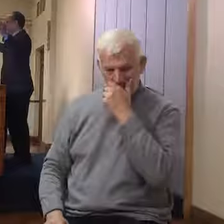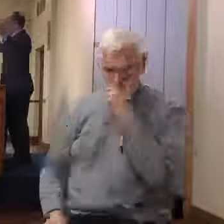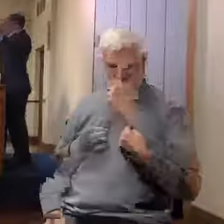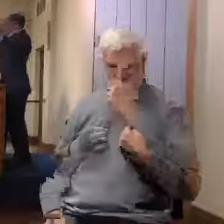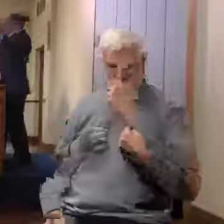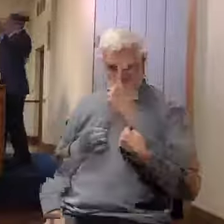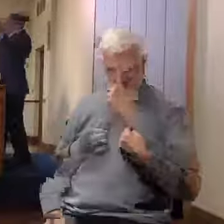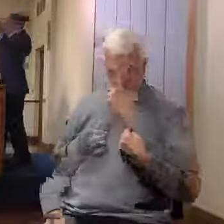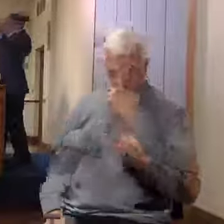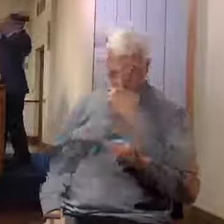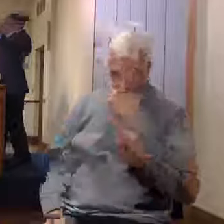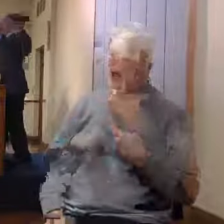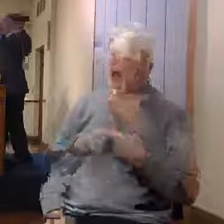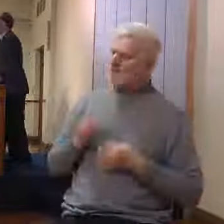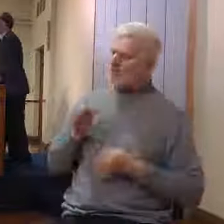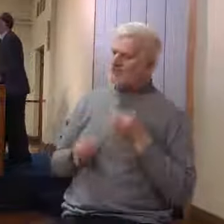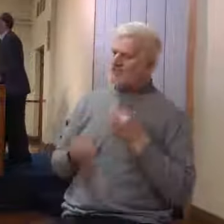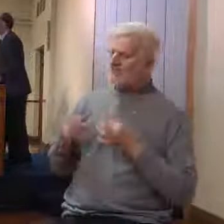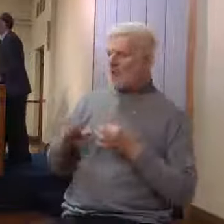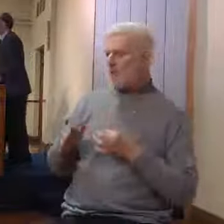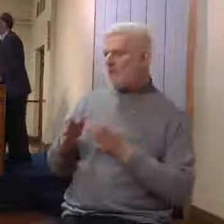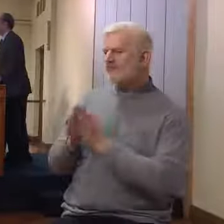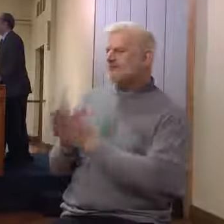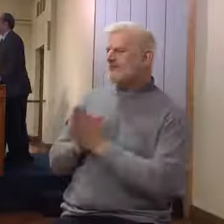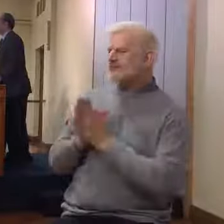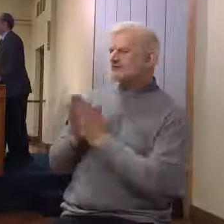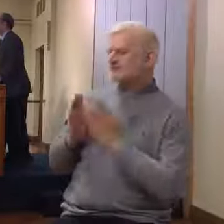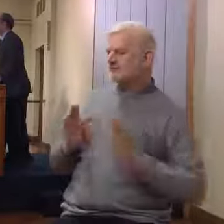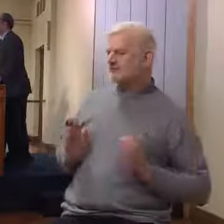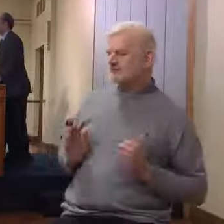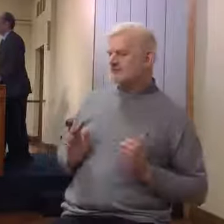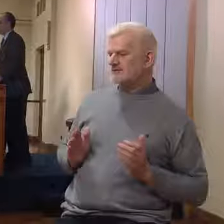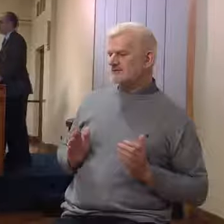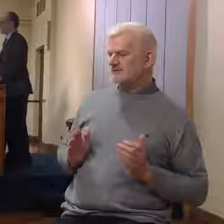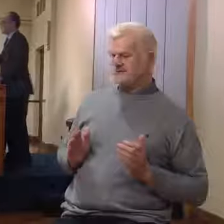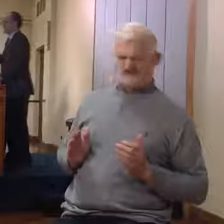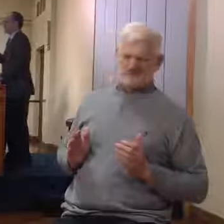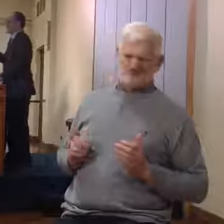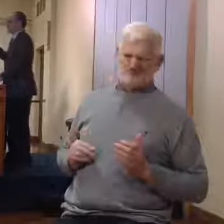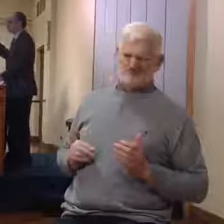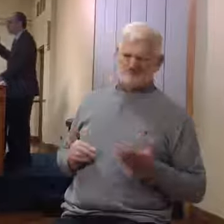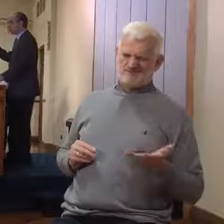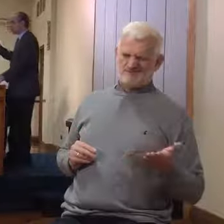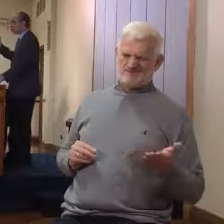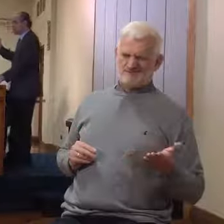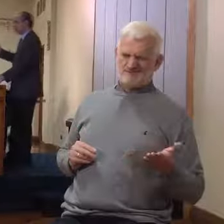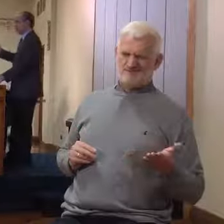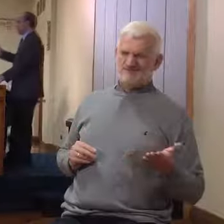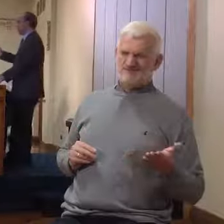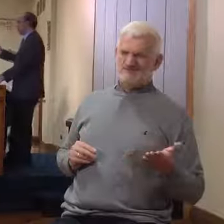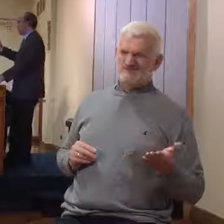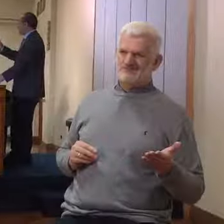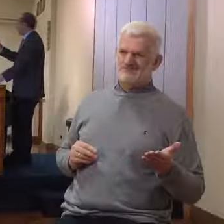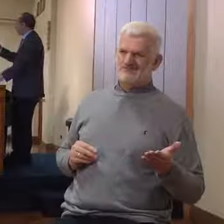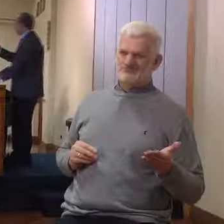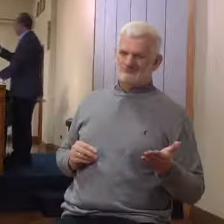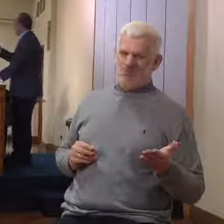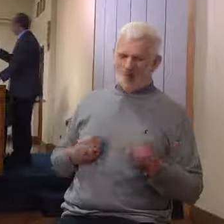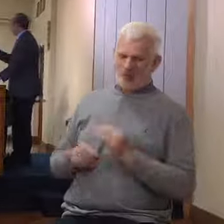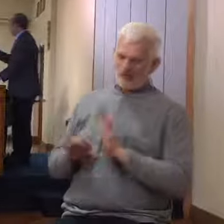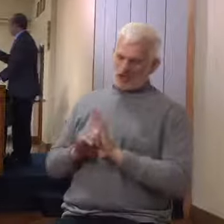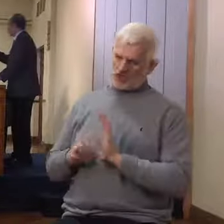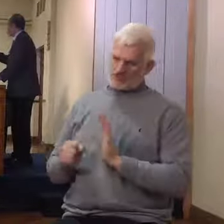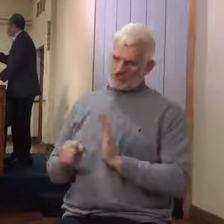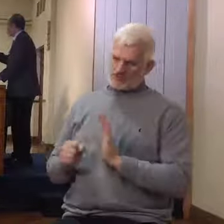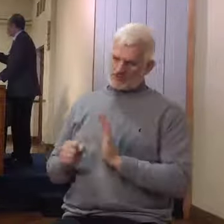Remember, only the church is ruled by theocracy, the rule of God. The church, my